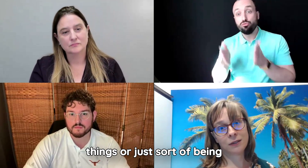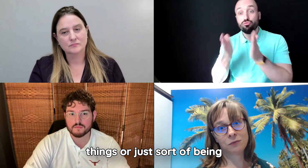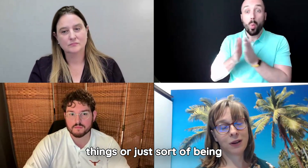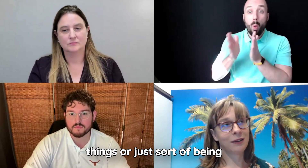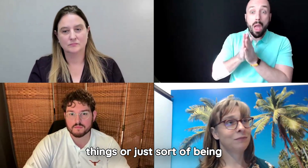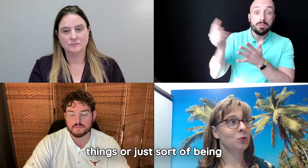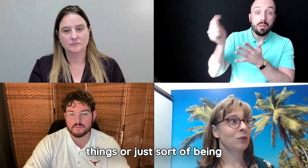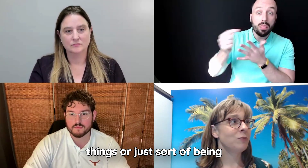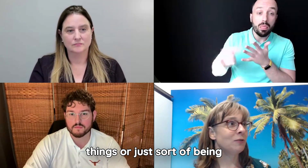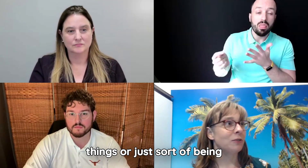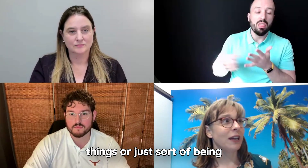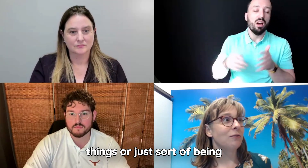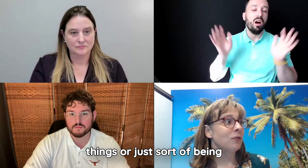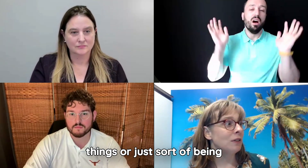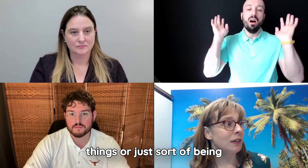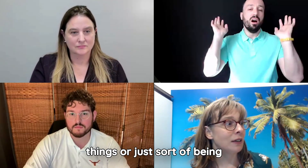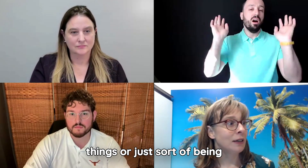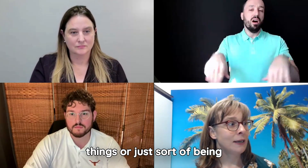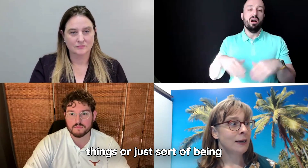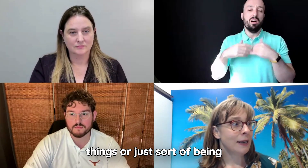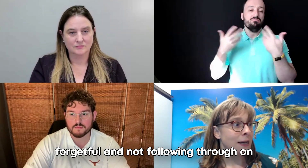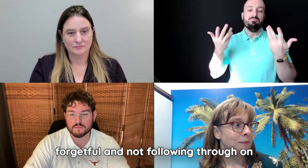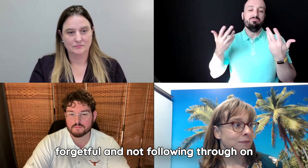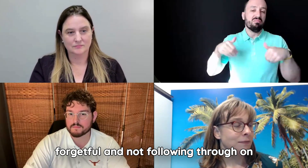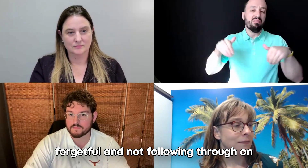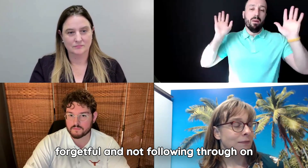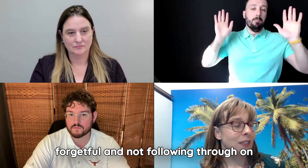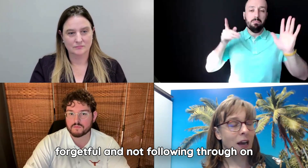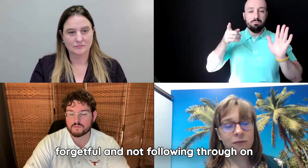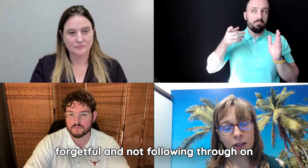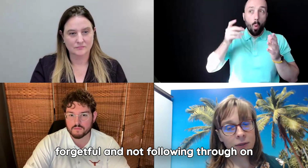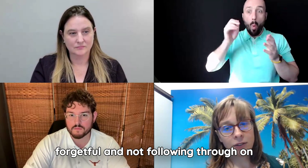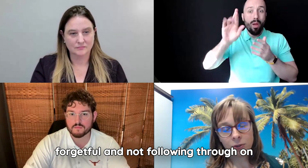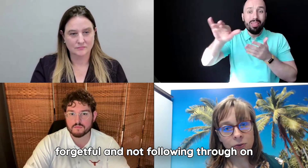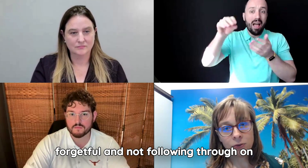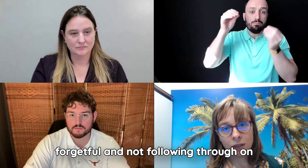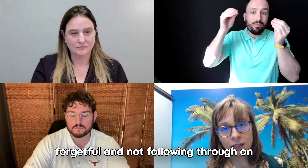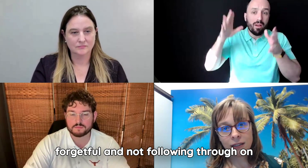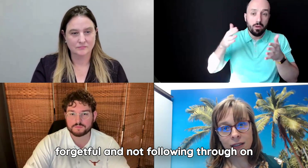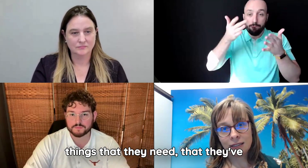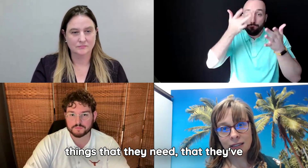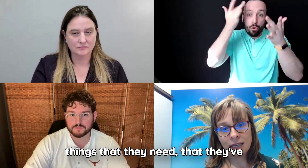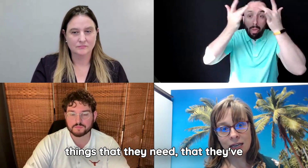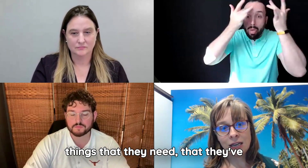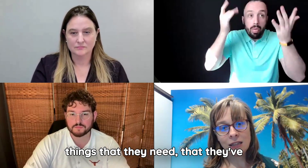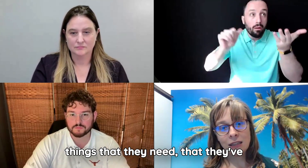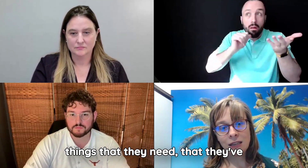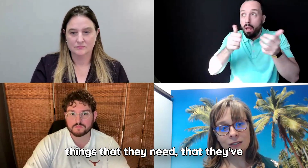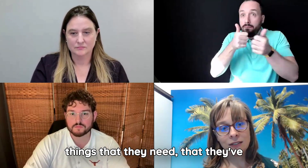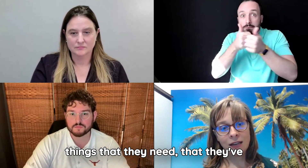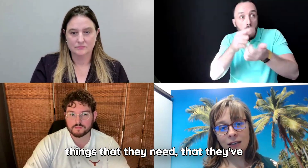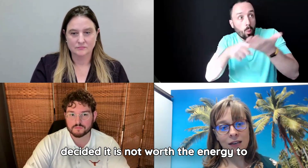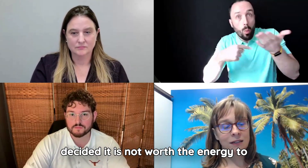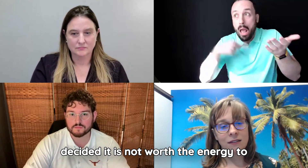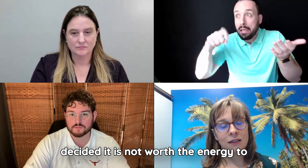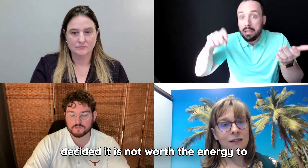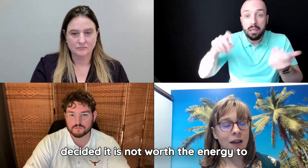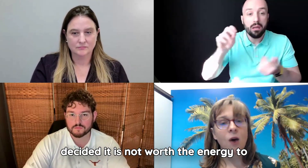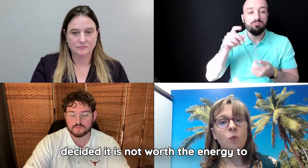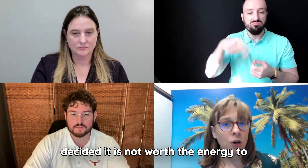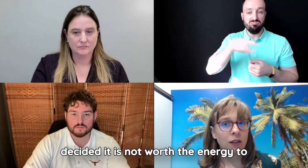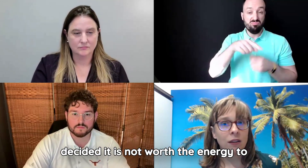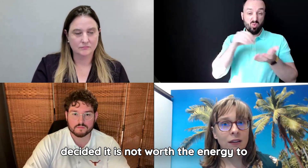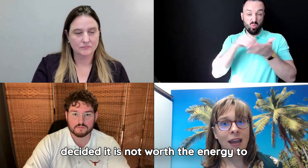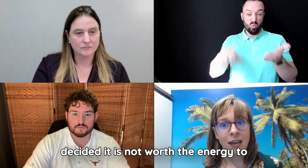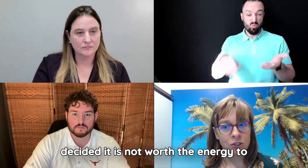just sort of being forgetful and not following through on things that they need, that they've decided it is